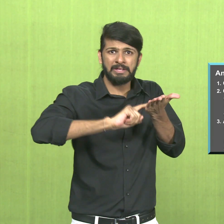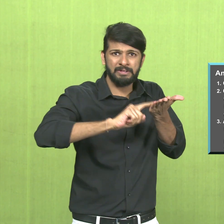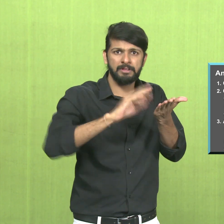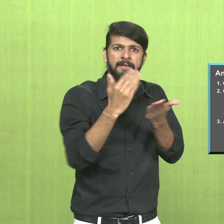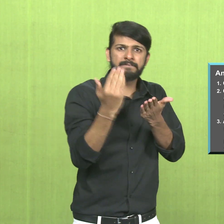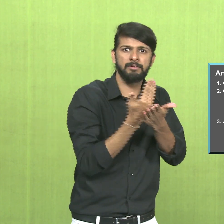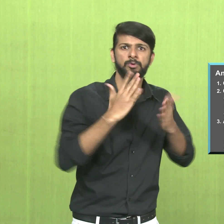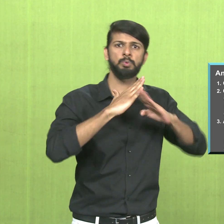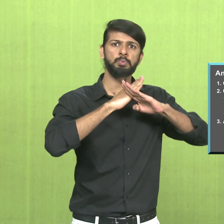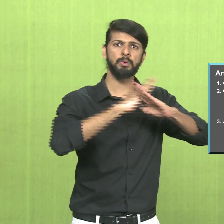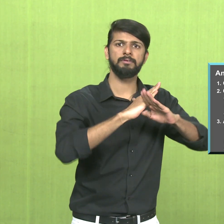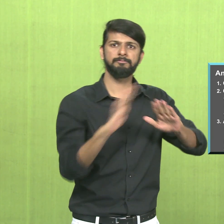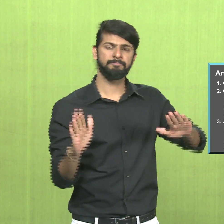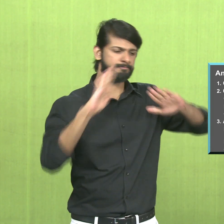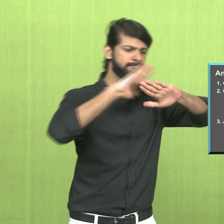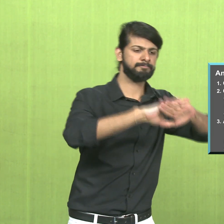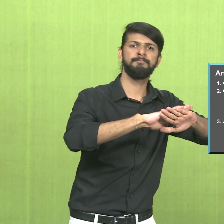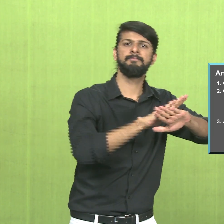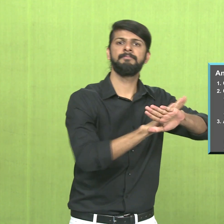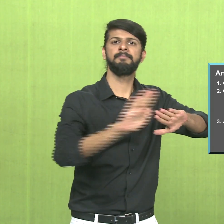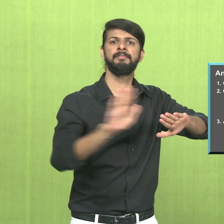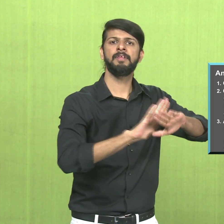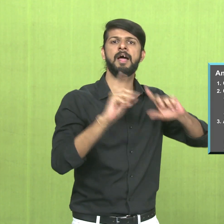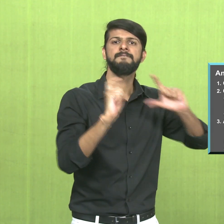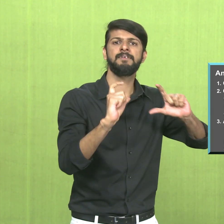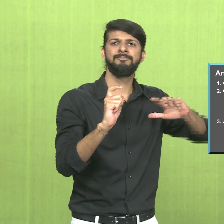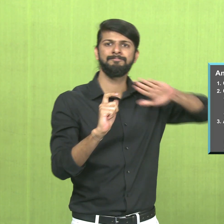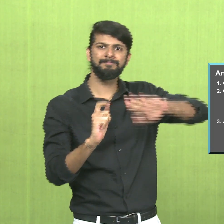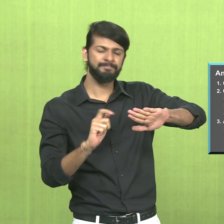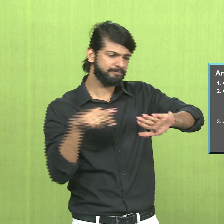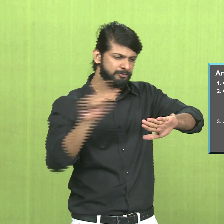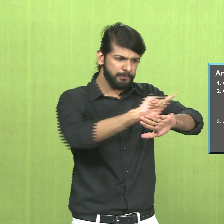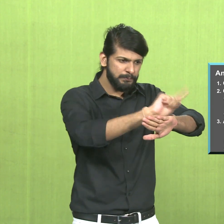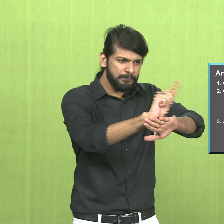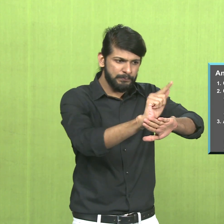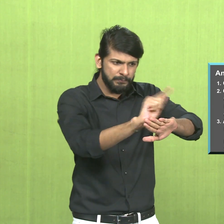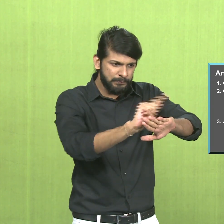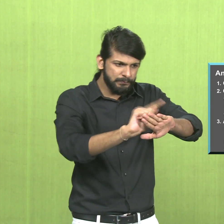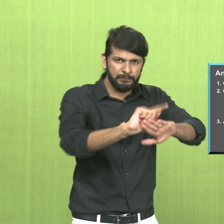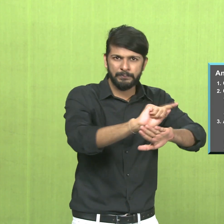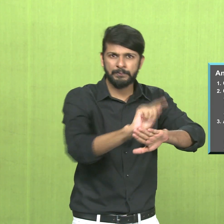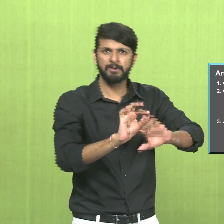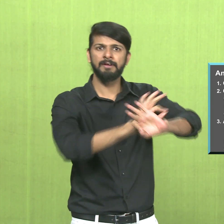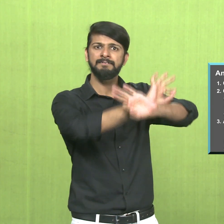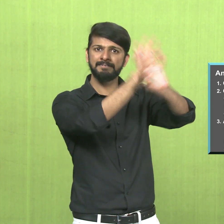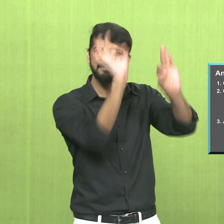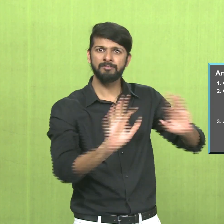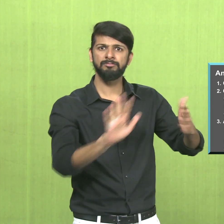work. To protect the work and avoid smudging, the artist must keep his hand a